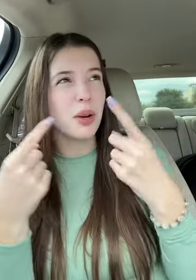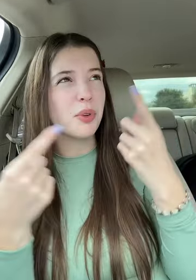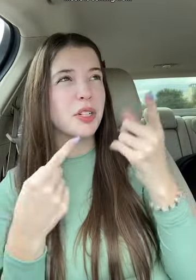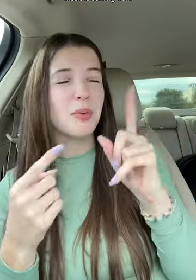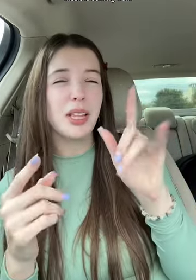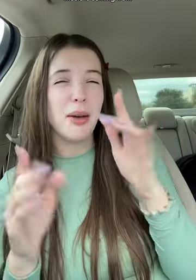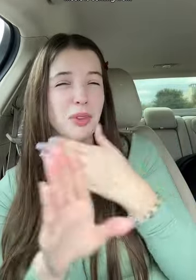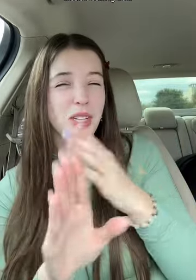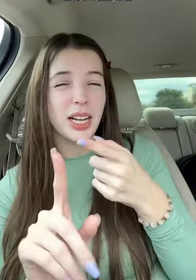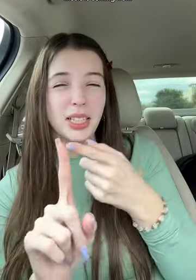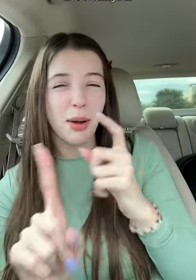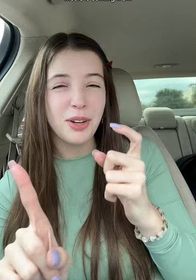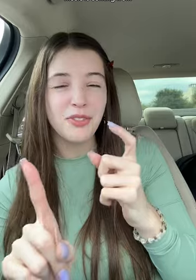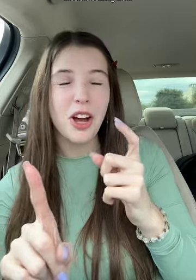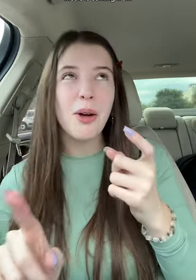wondering where that music is coming from.